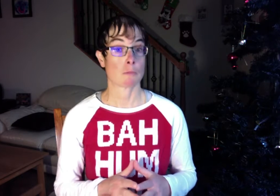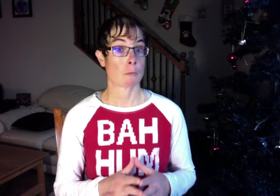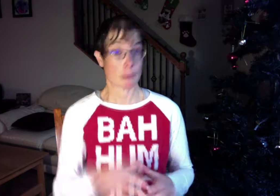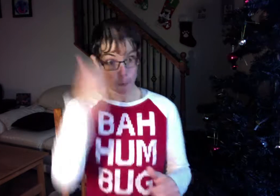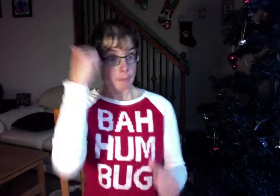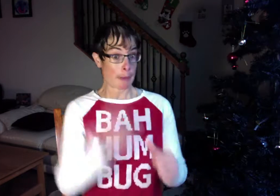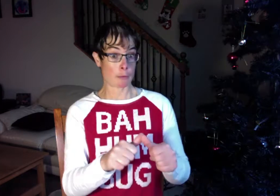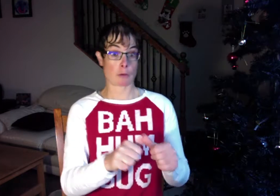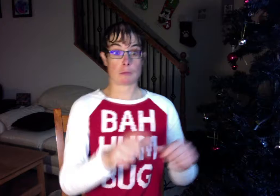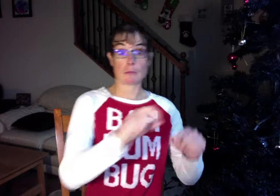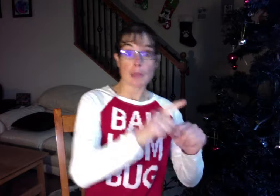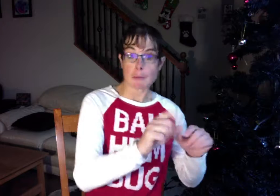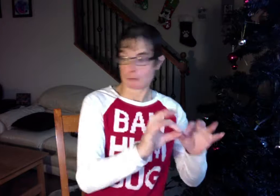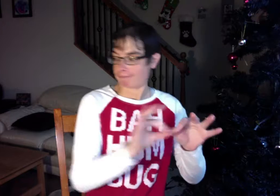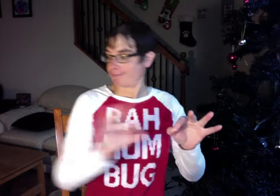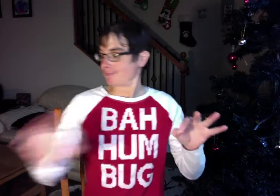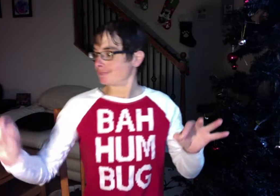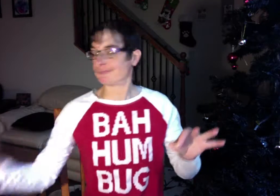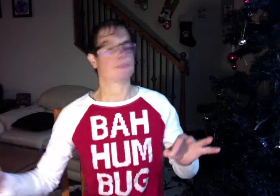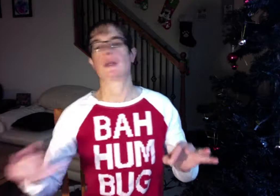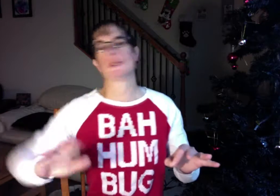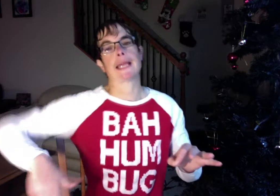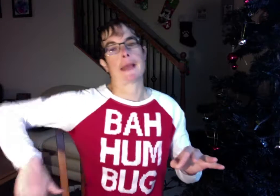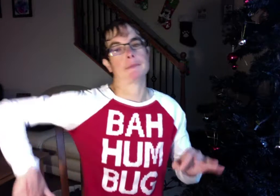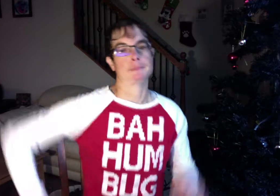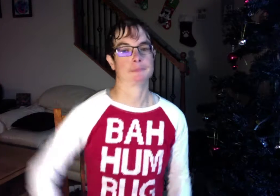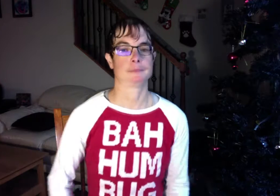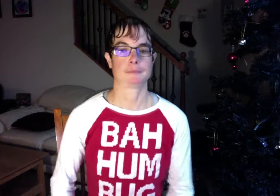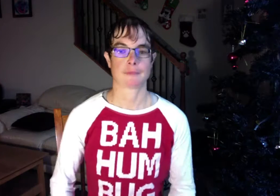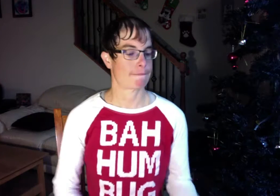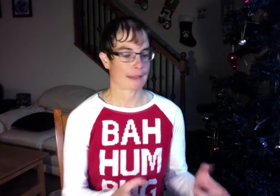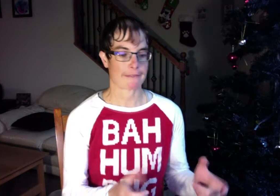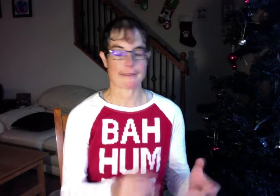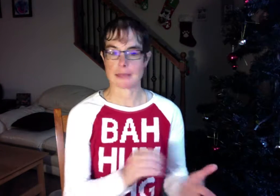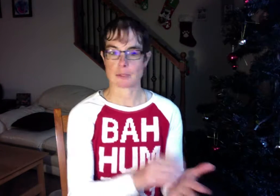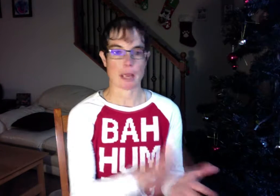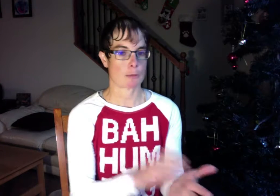sentences yet until we get to the writing activity. Just quickly jot because we have a whole story to get through.